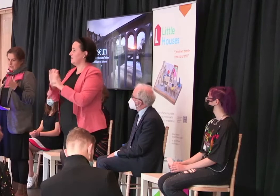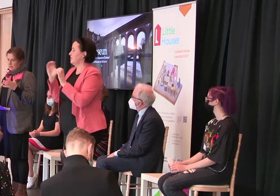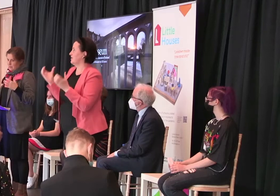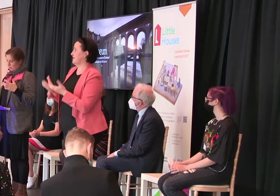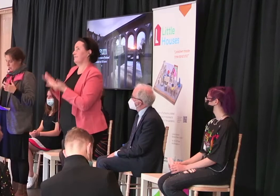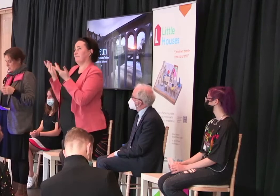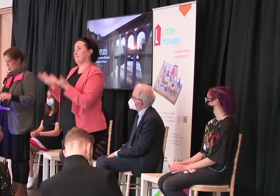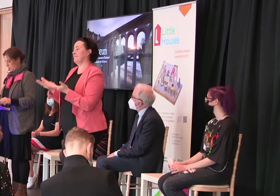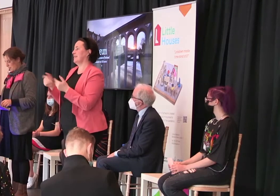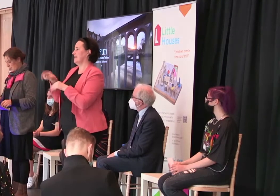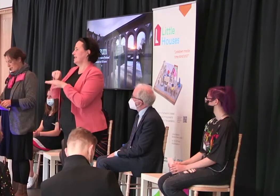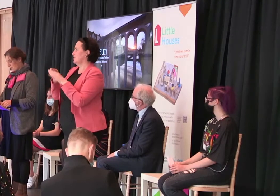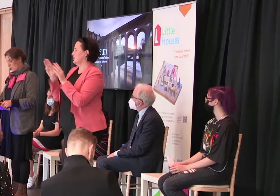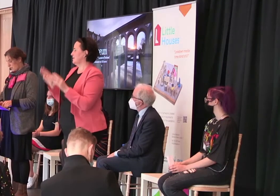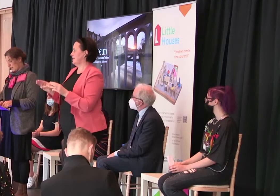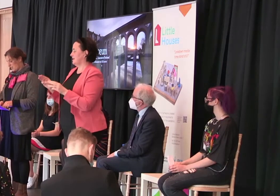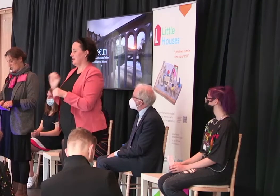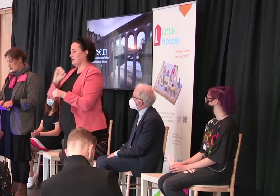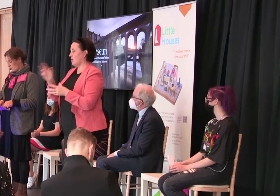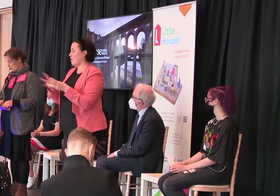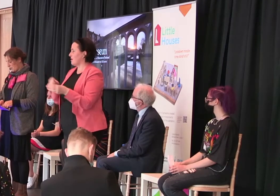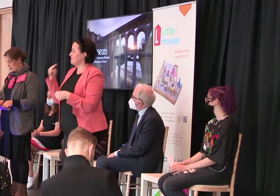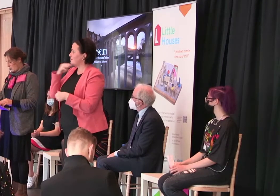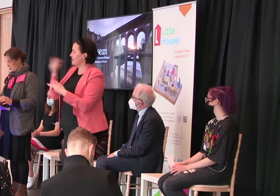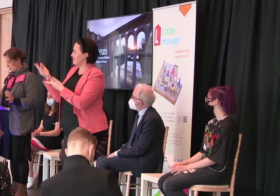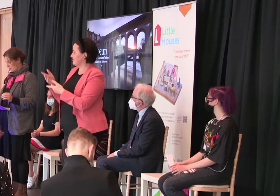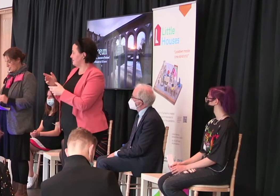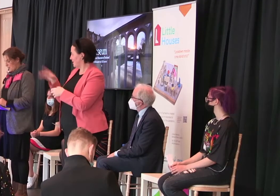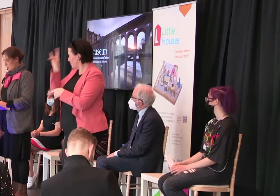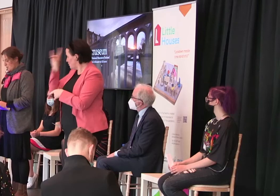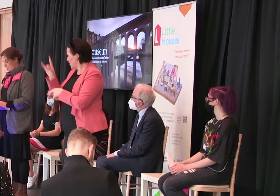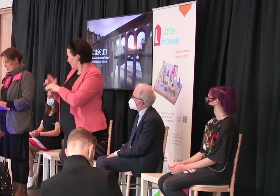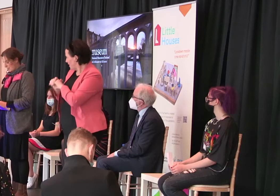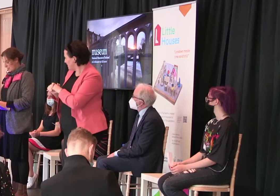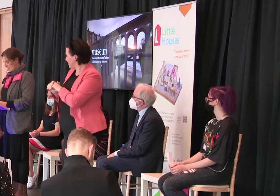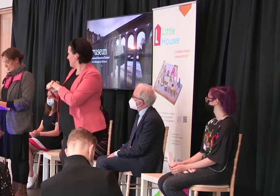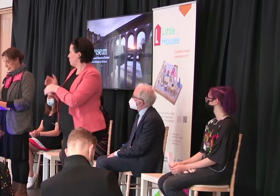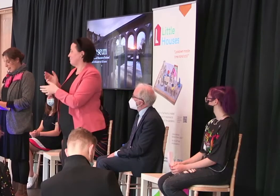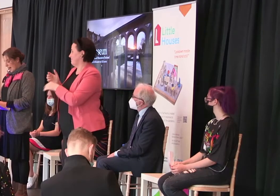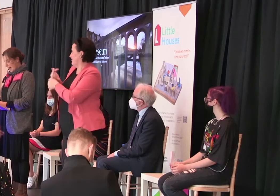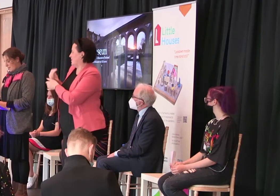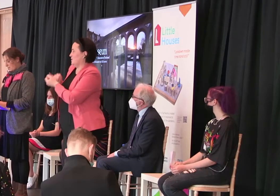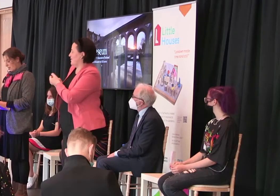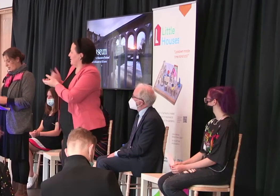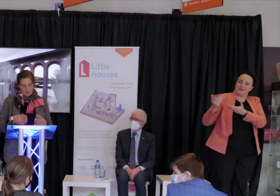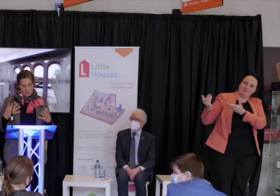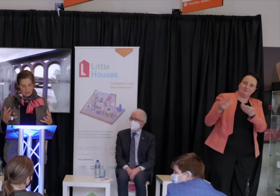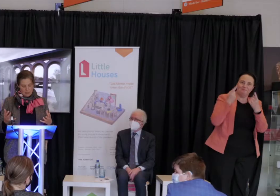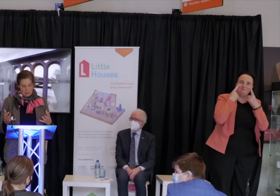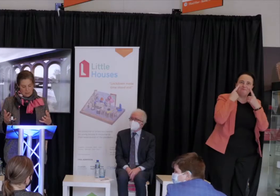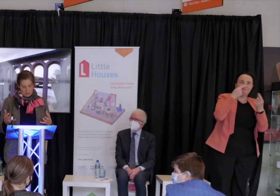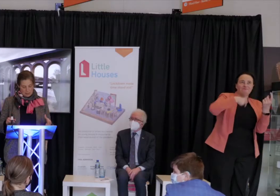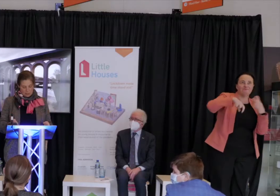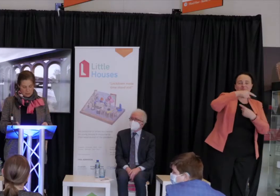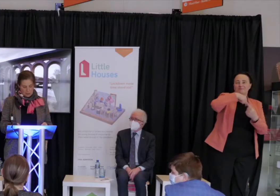work here is a really important part of that. And I hope that you get a chance to bring your friends and your mates and whomever down to see it. The